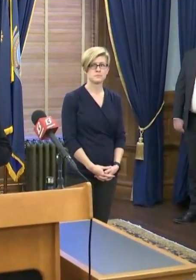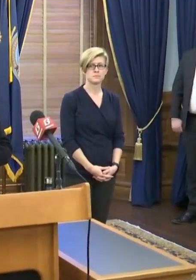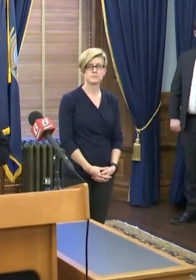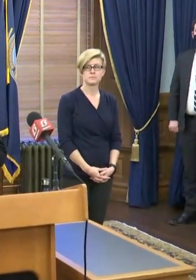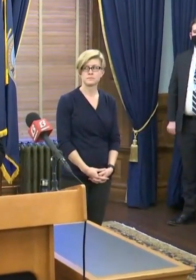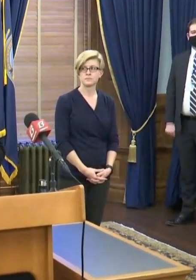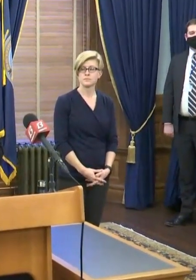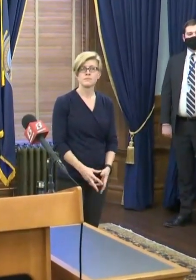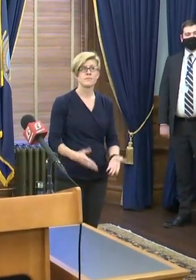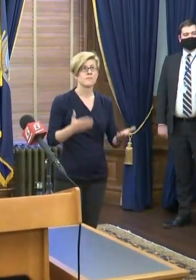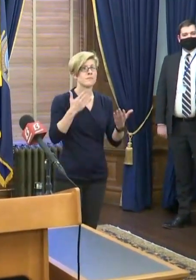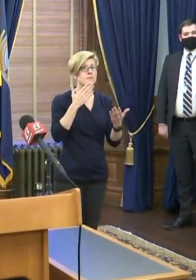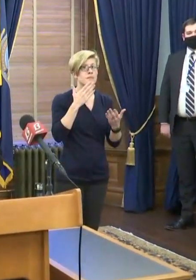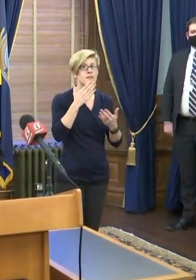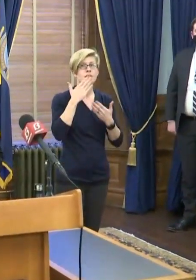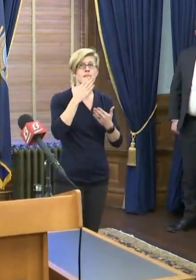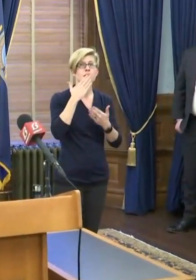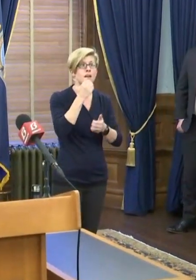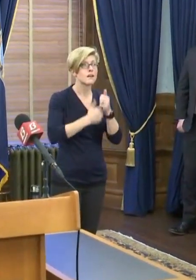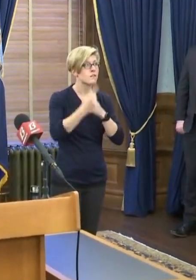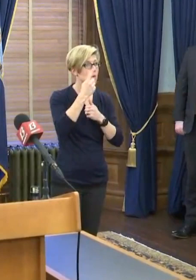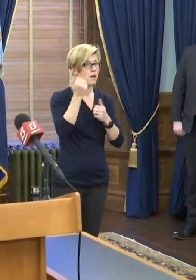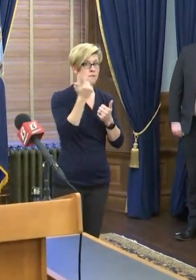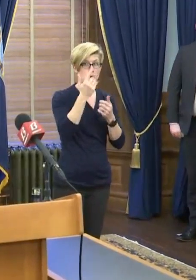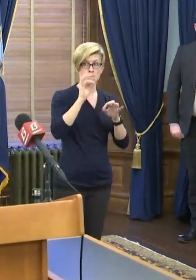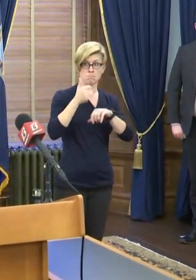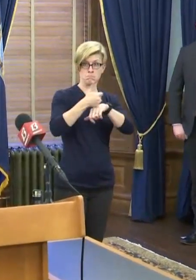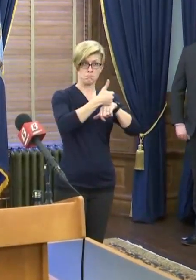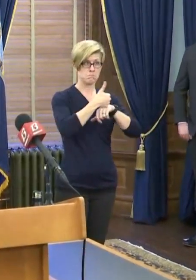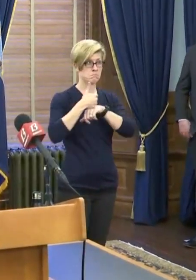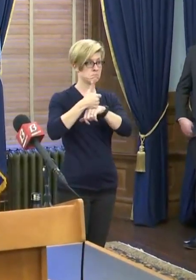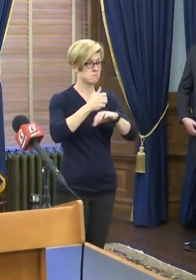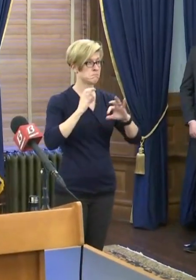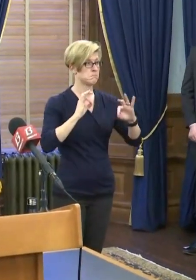Okay, I think everybody and everything is in place.